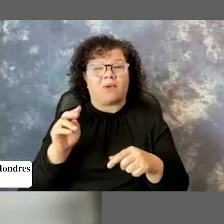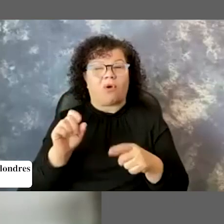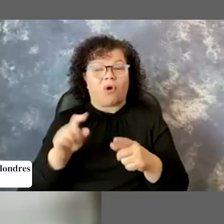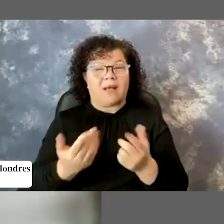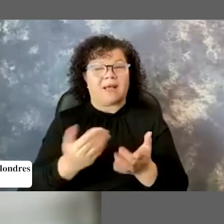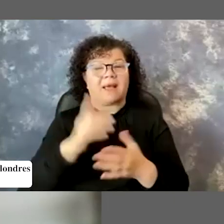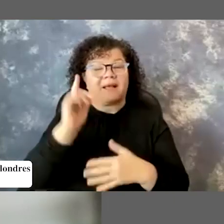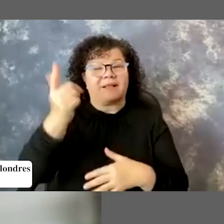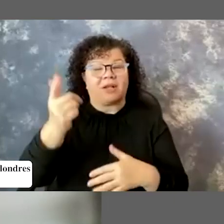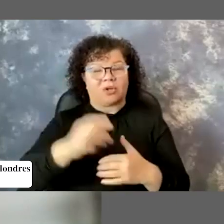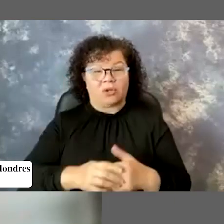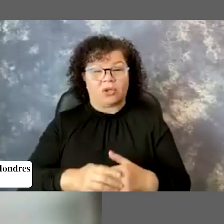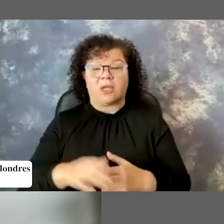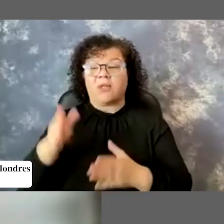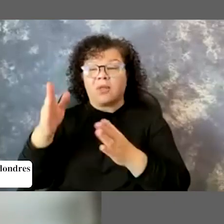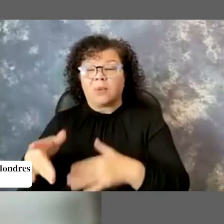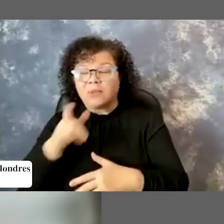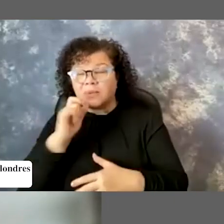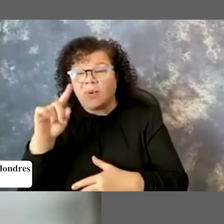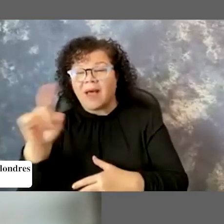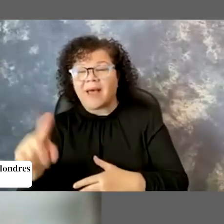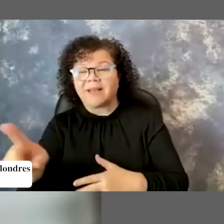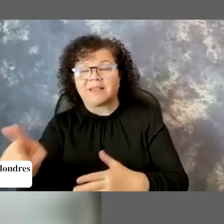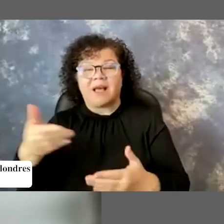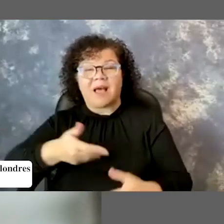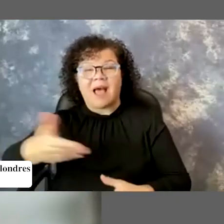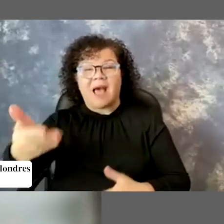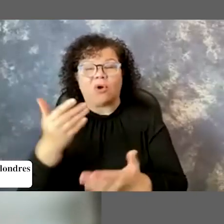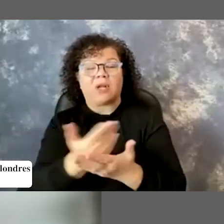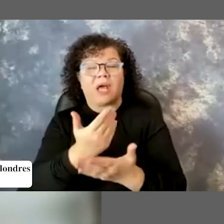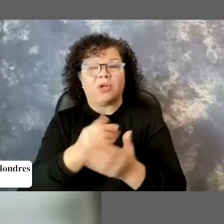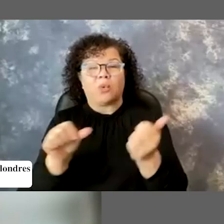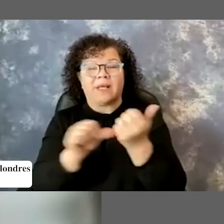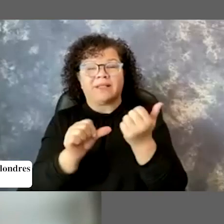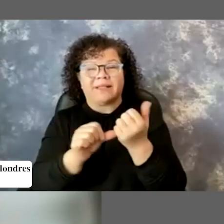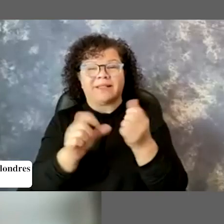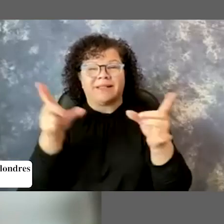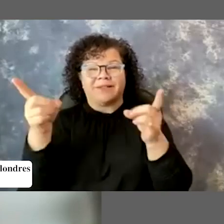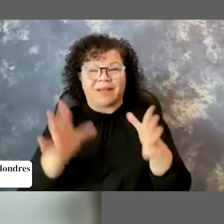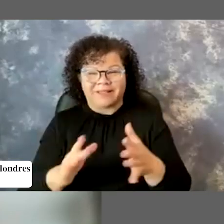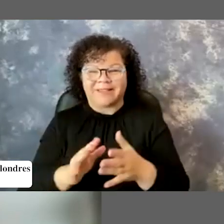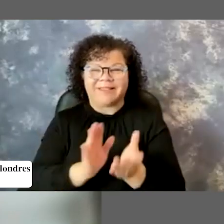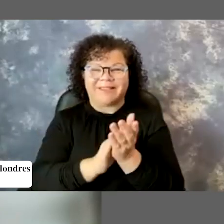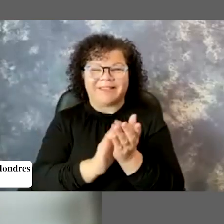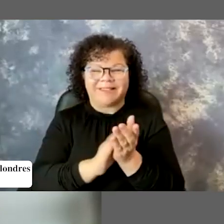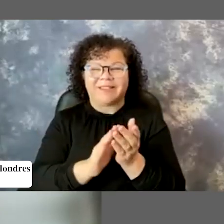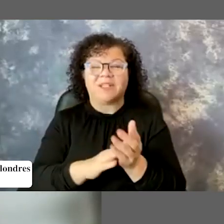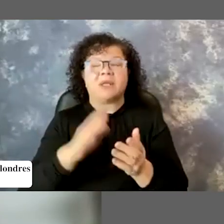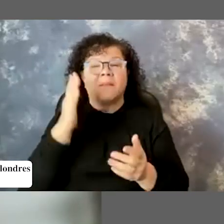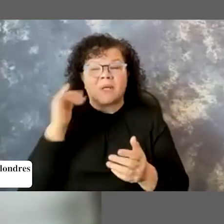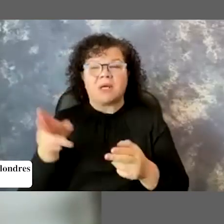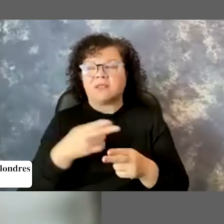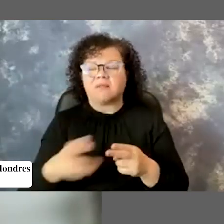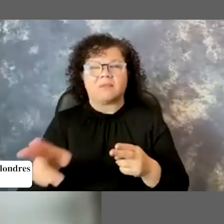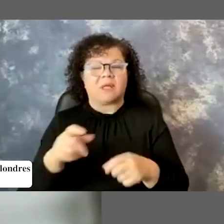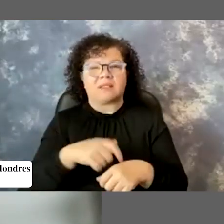needed. The person who asked this question hired a new assistant director, yay, who because of short notice wasn't able